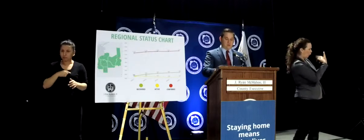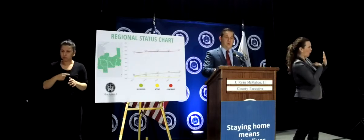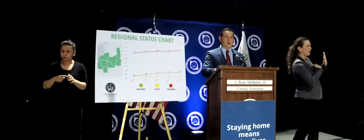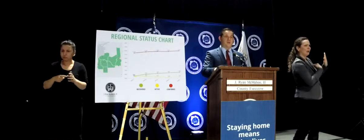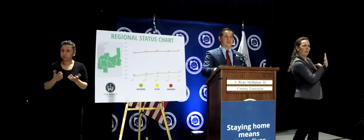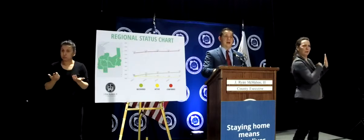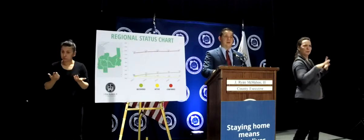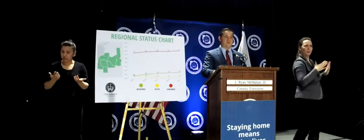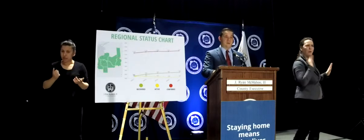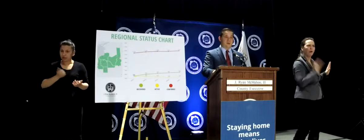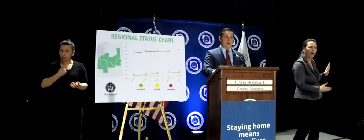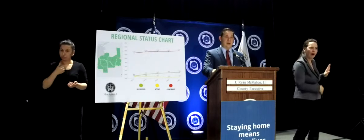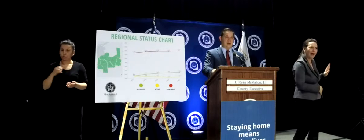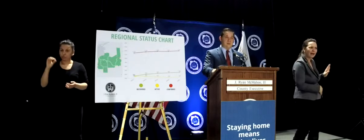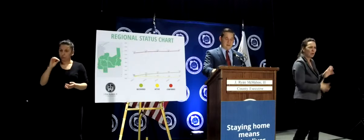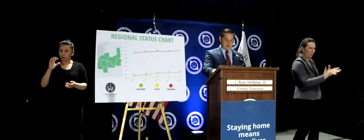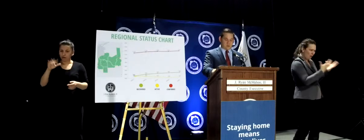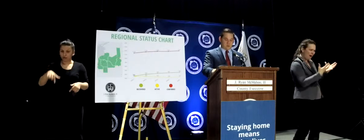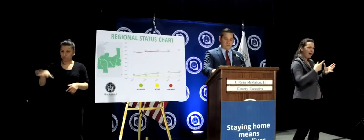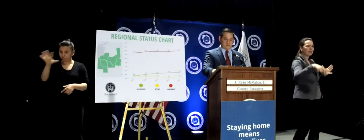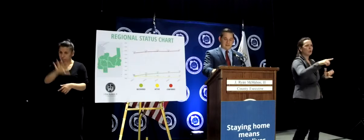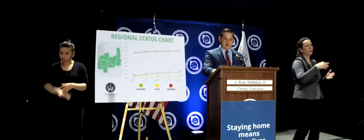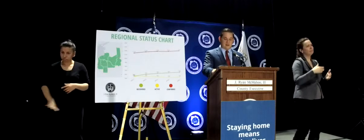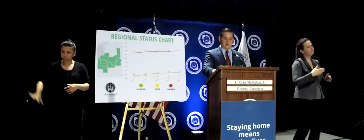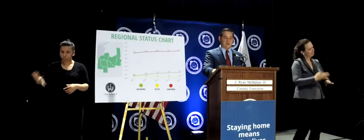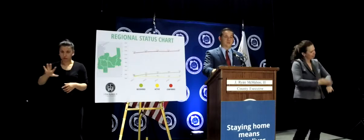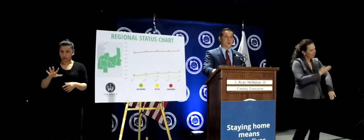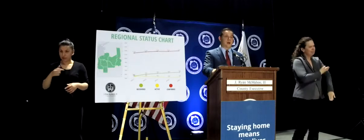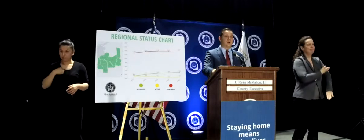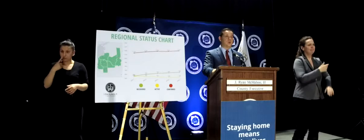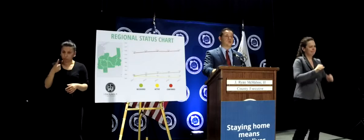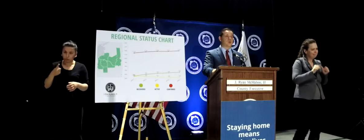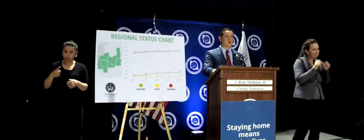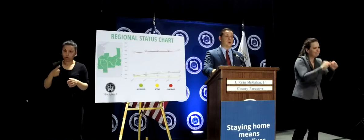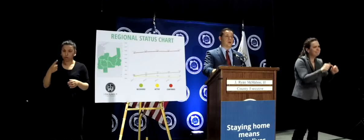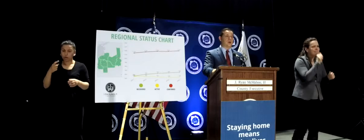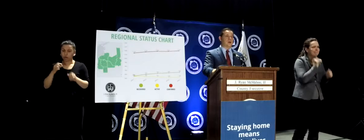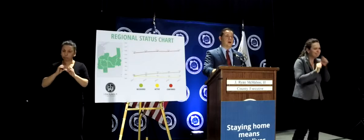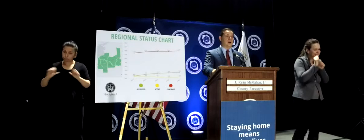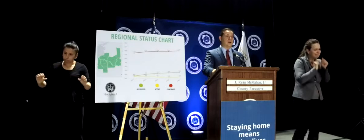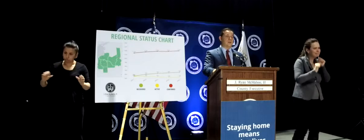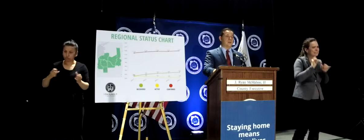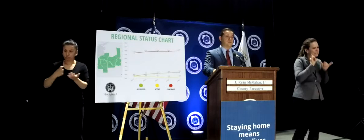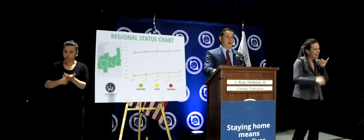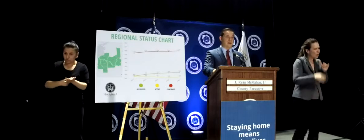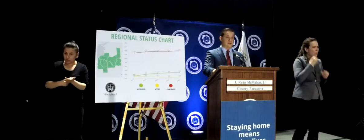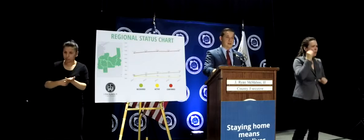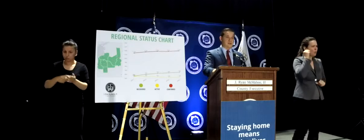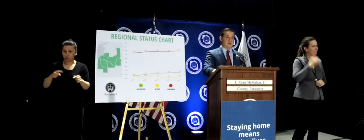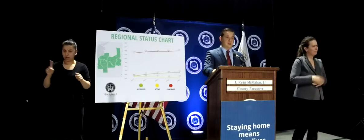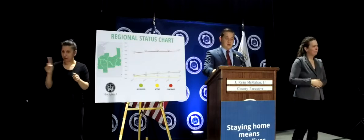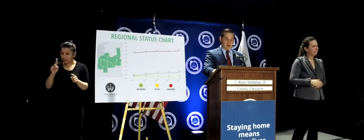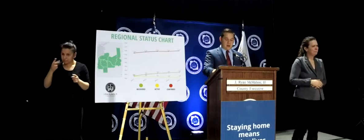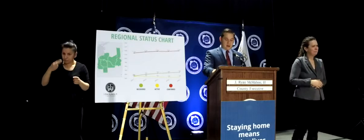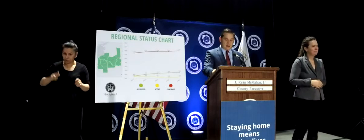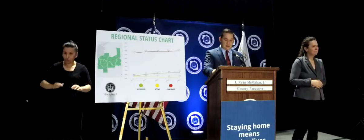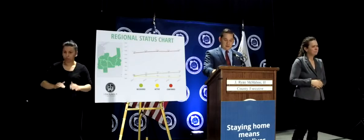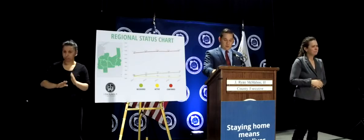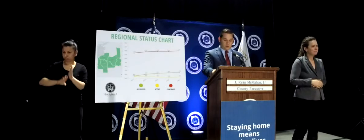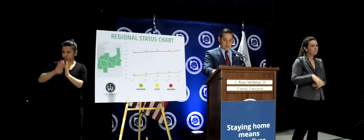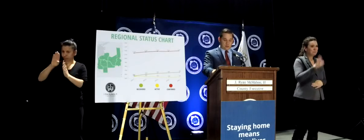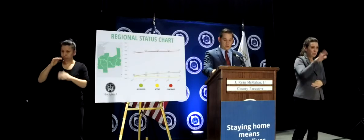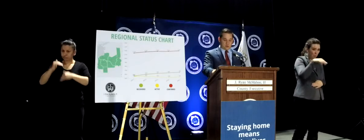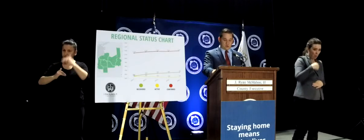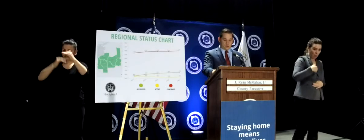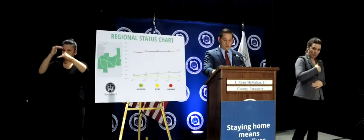impacted the way others have. And that's what we've been saying. Let's write our own story in this process, and I